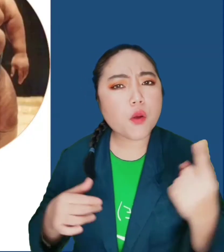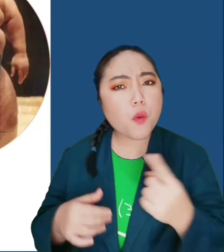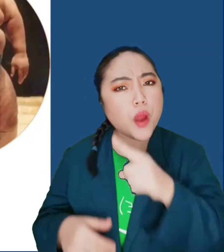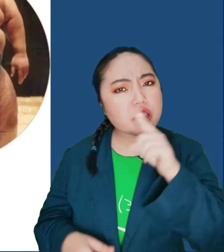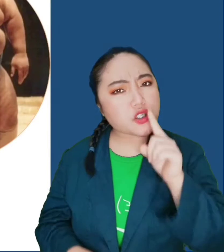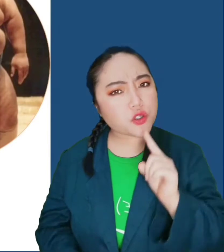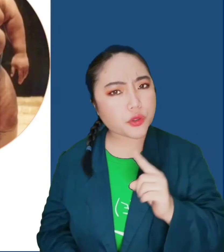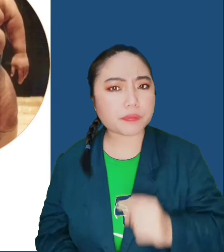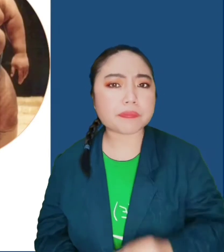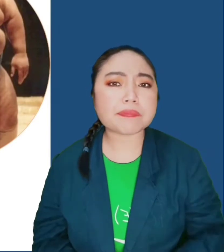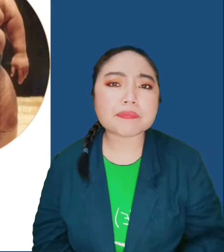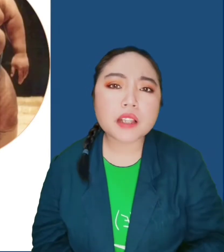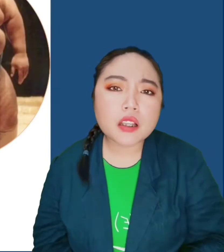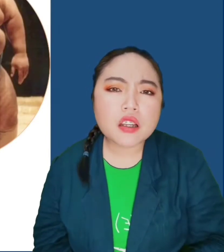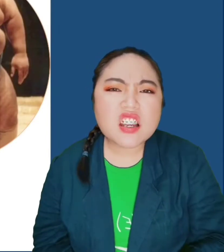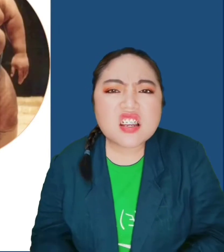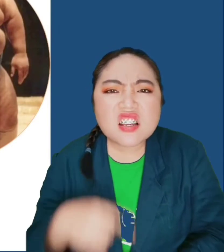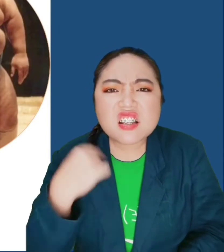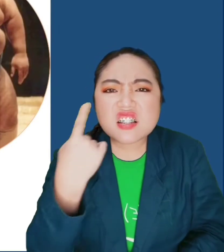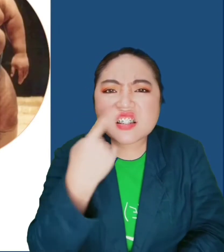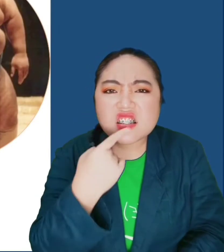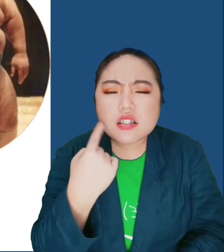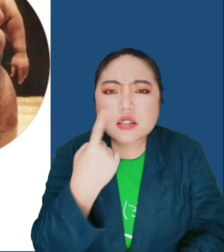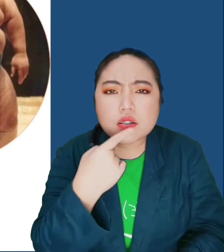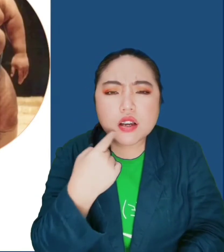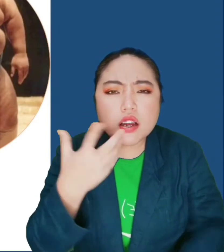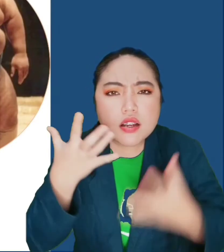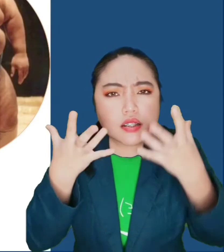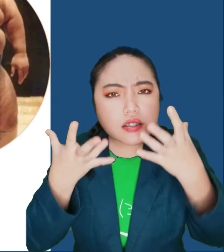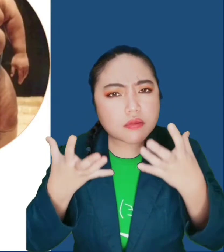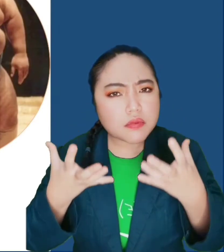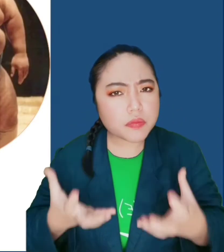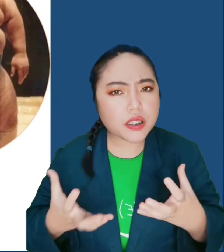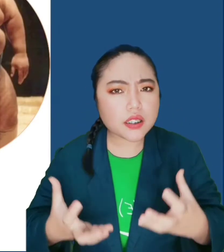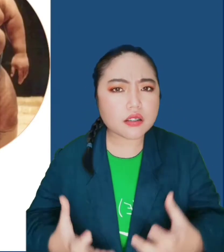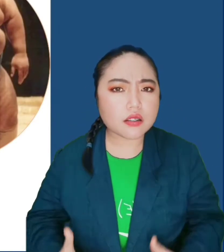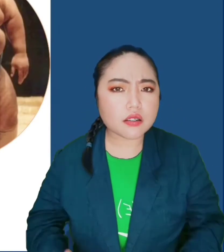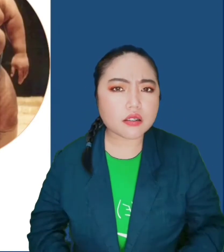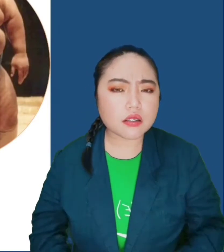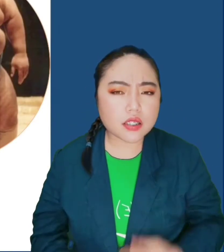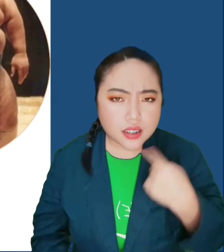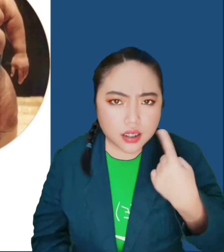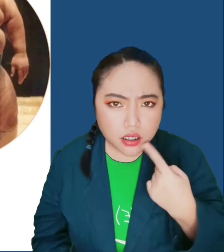The first question. Who is heavier?